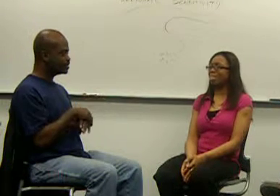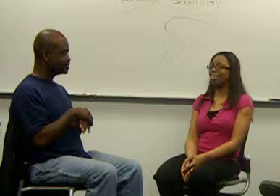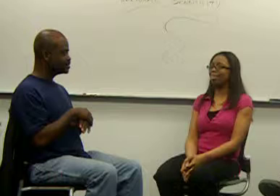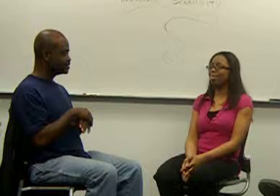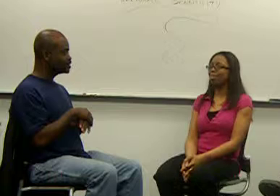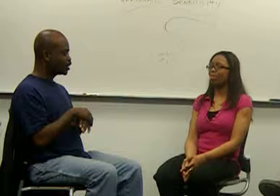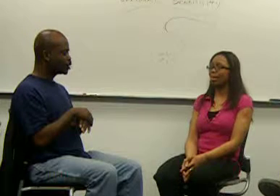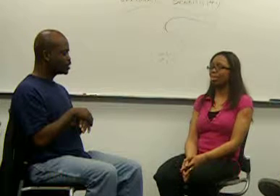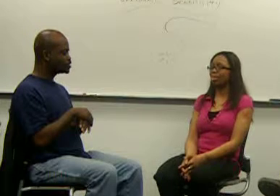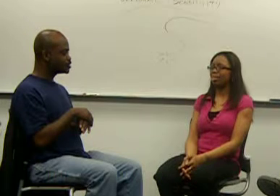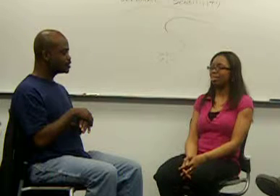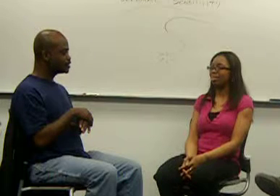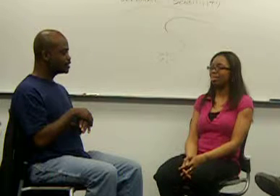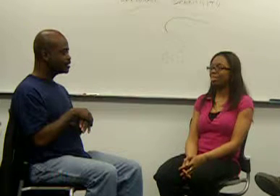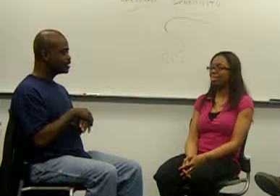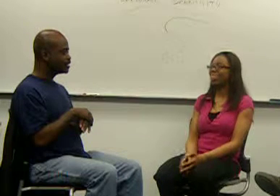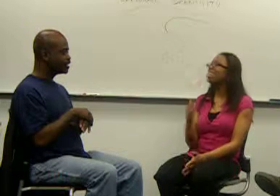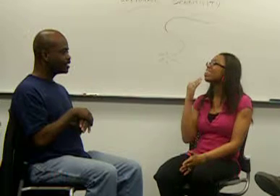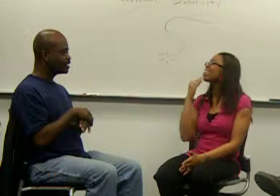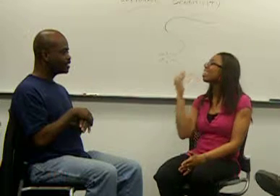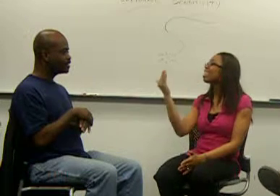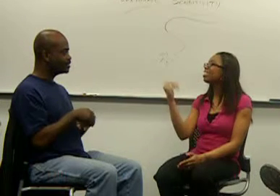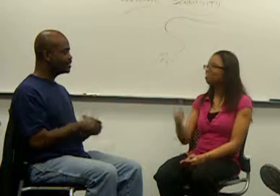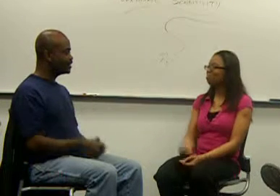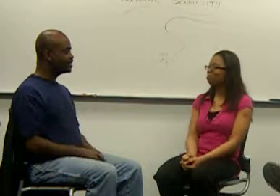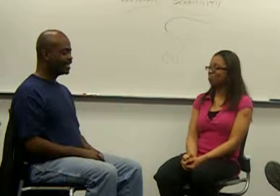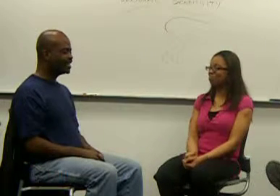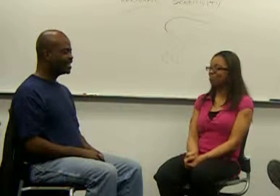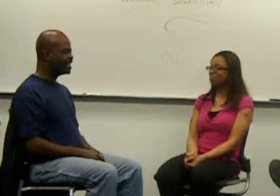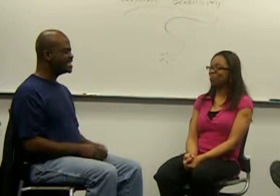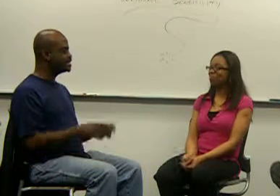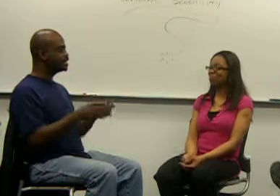Ooh, that's a good question.